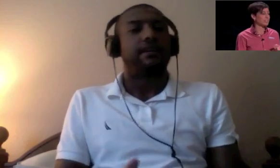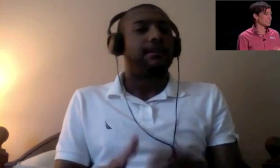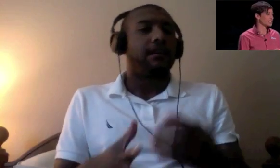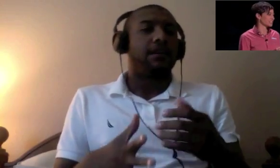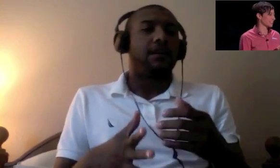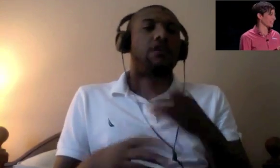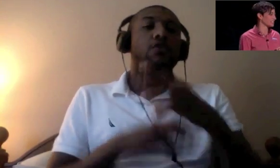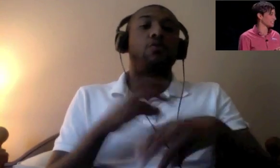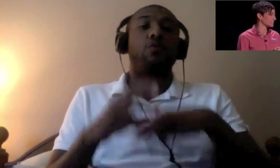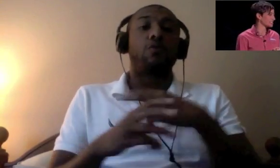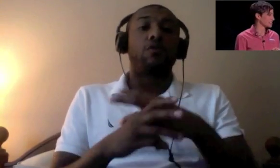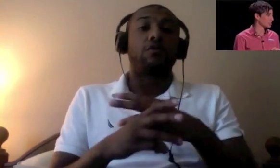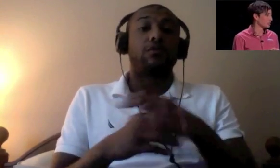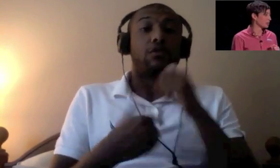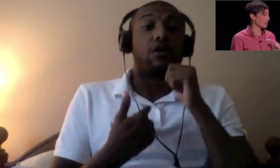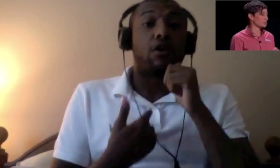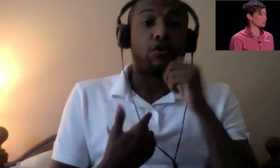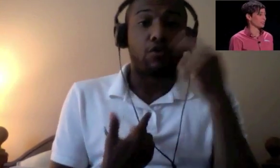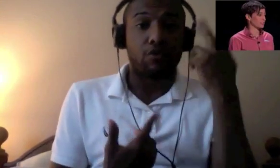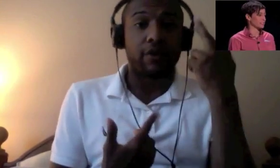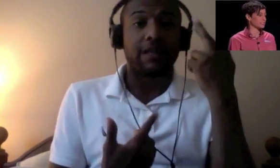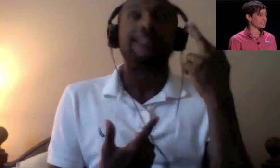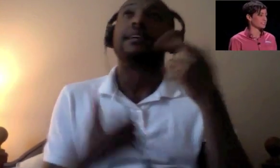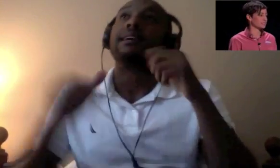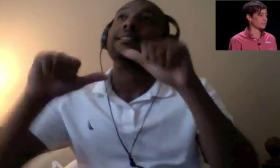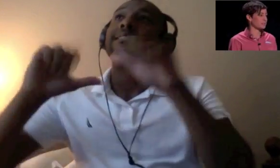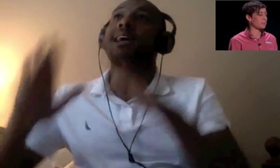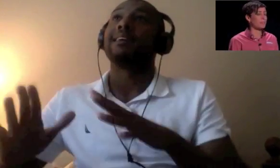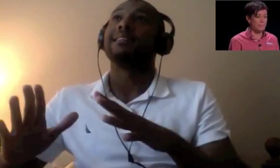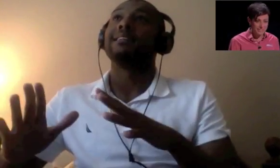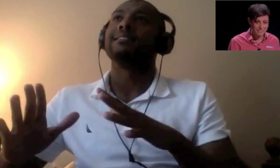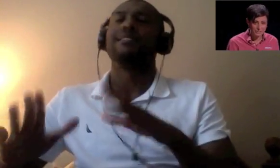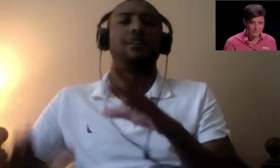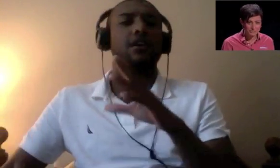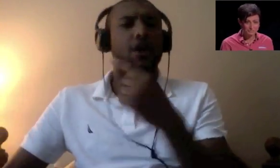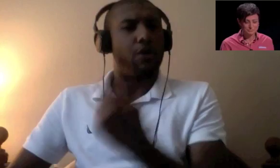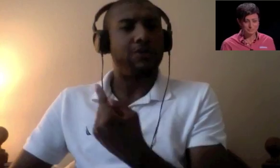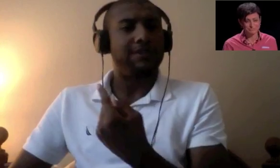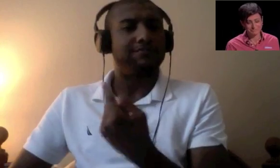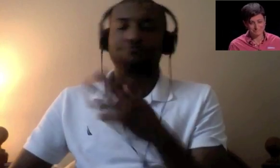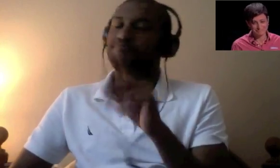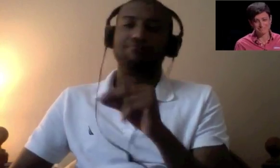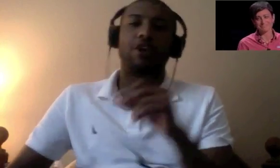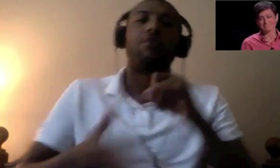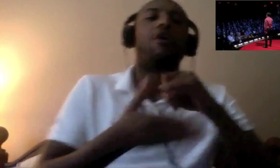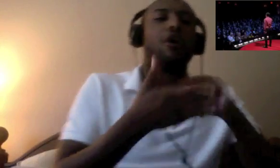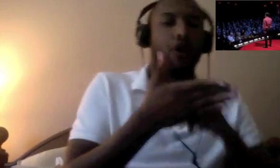not only is she a scientist, but also an artist. Thank you.